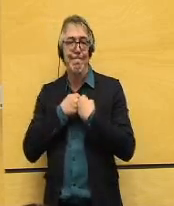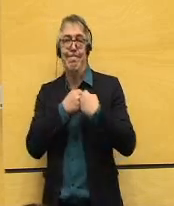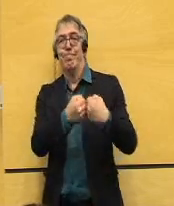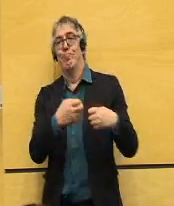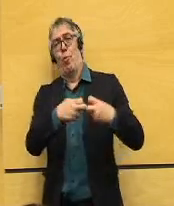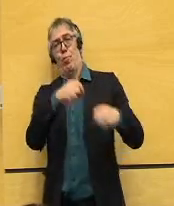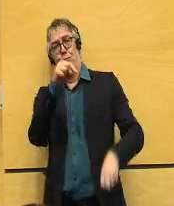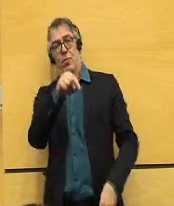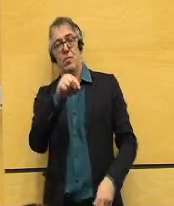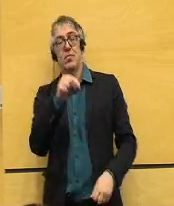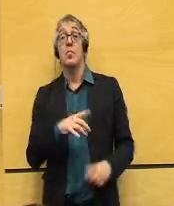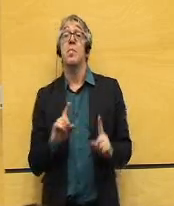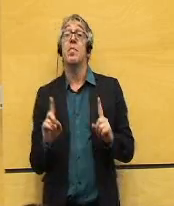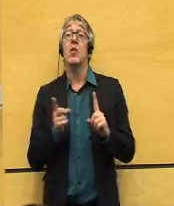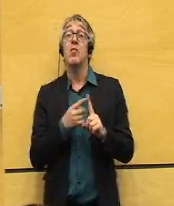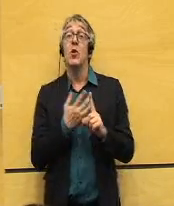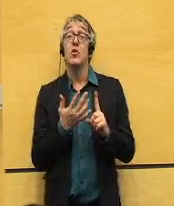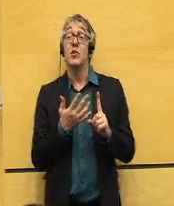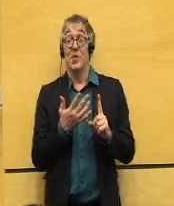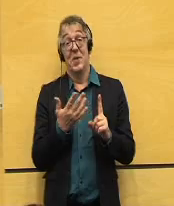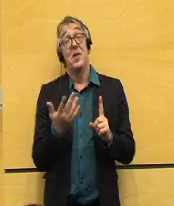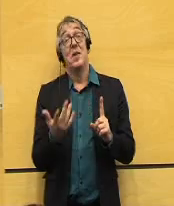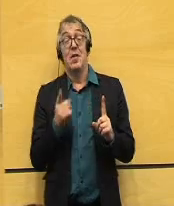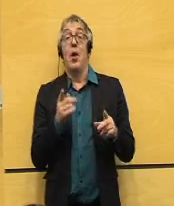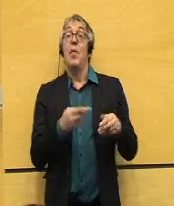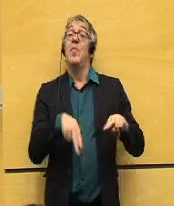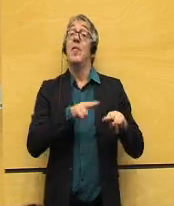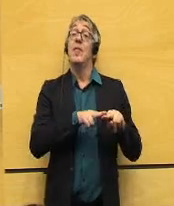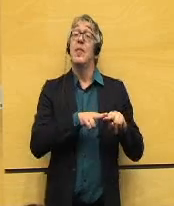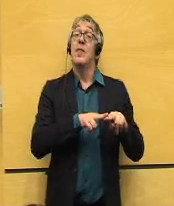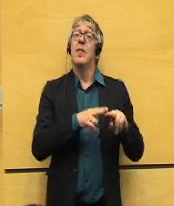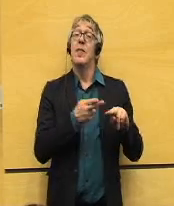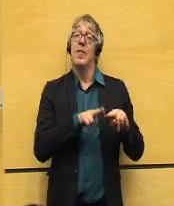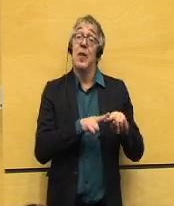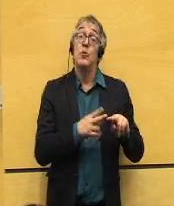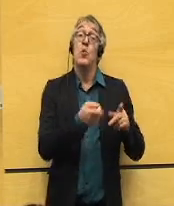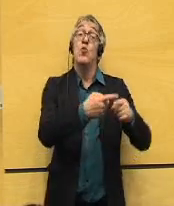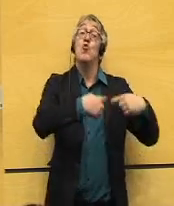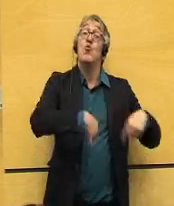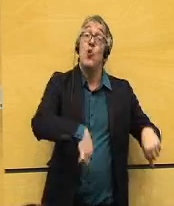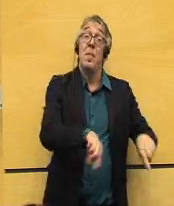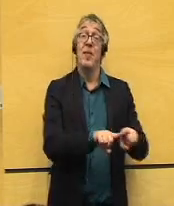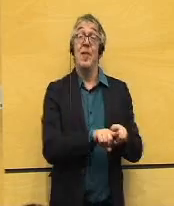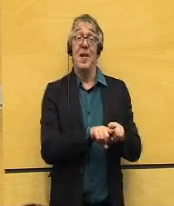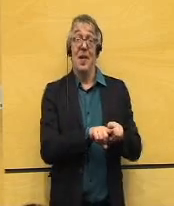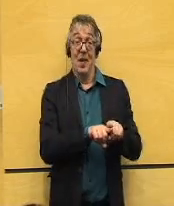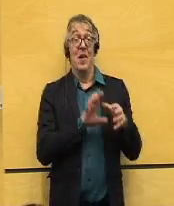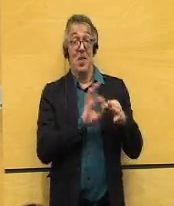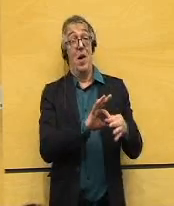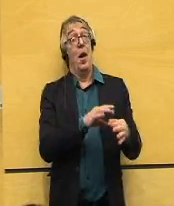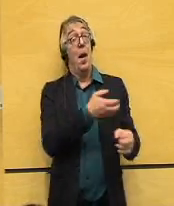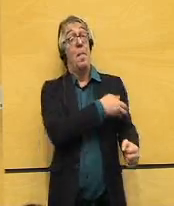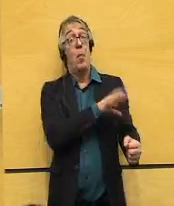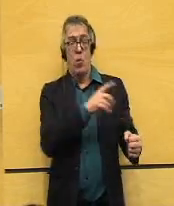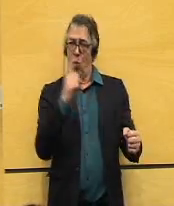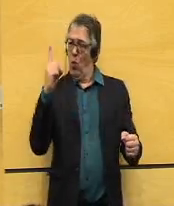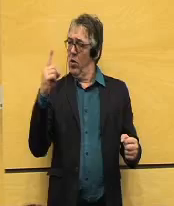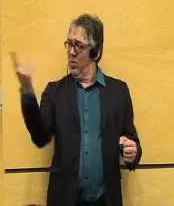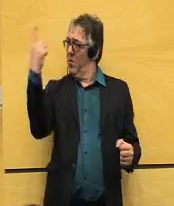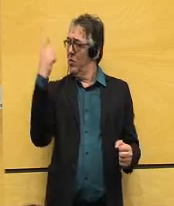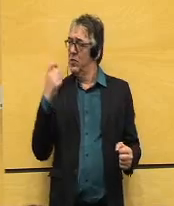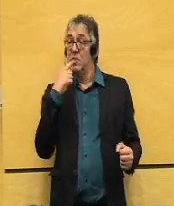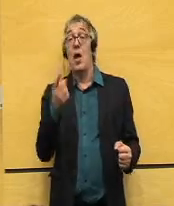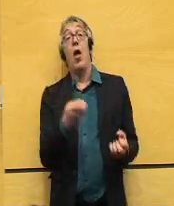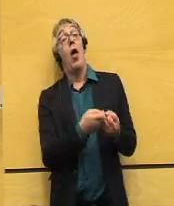the National Committee on the Empowerment of Persons with Disabilities. I got one question from the committee member that how